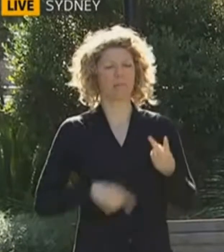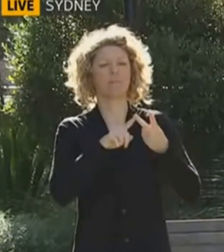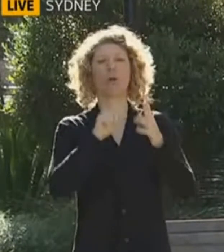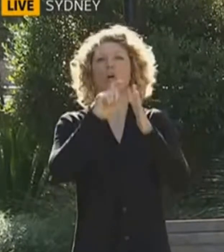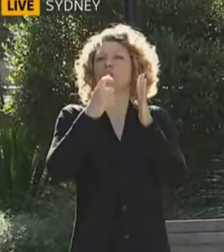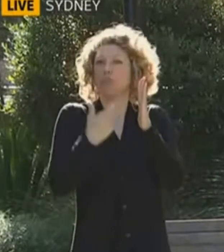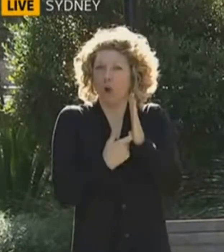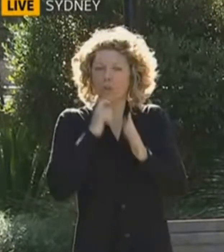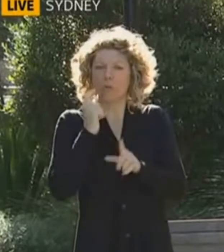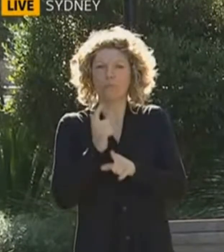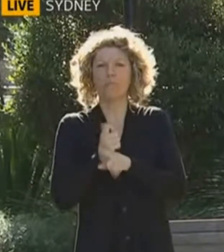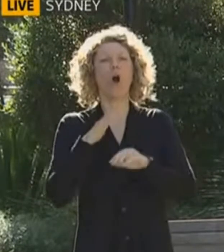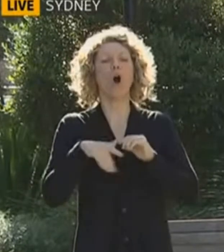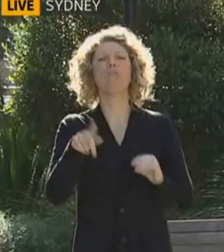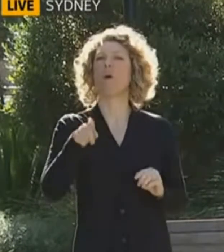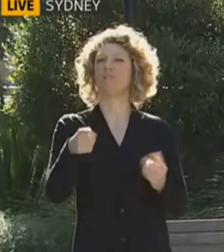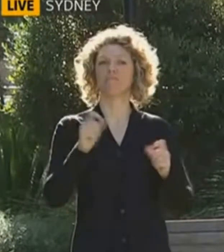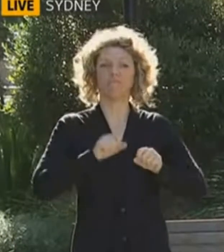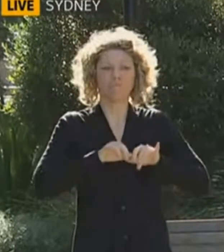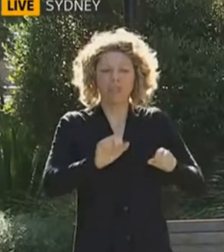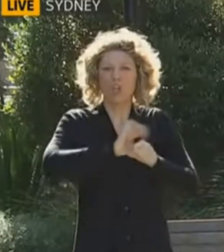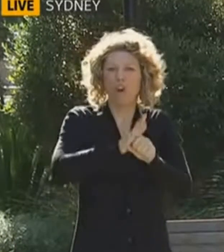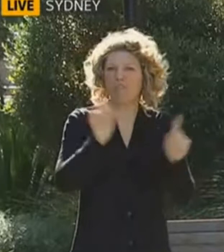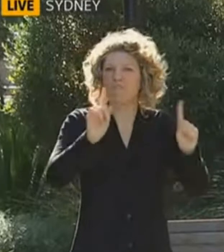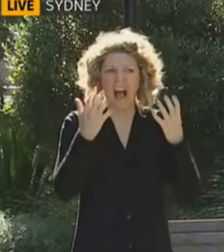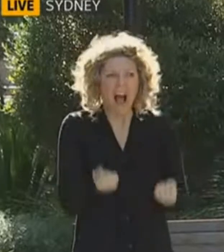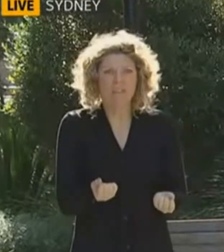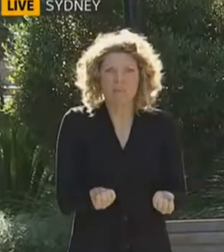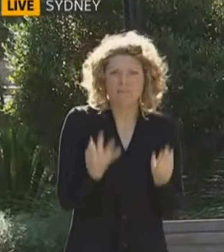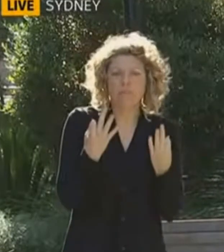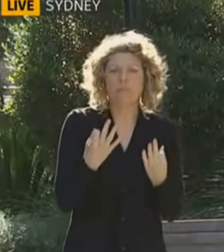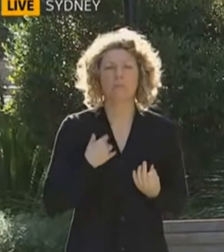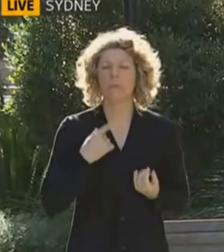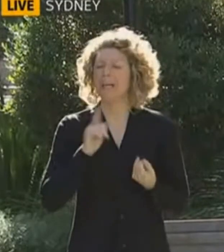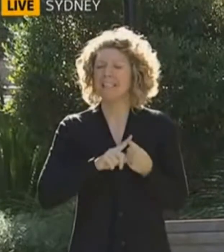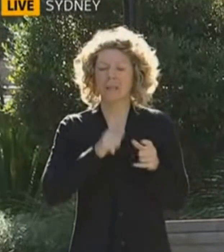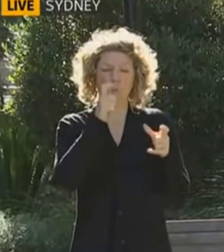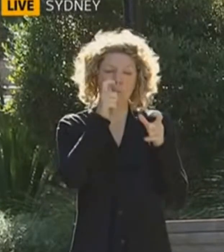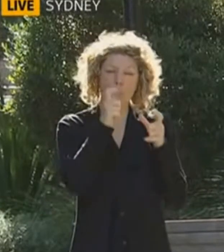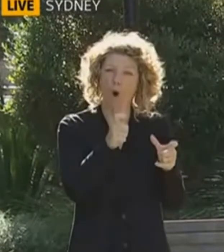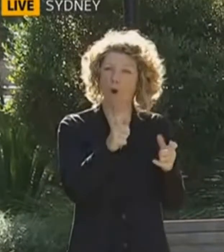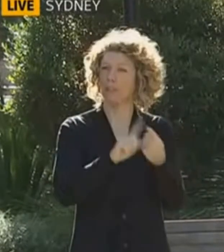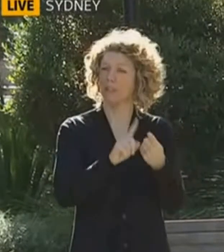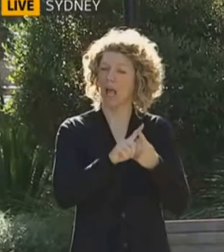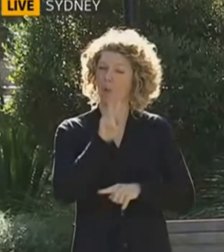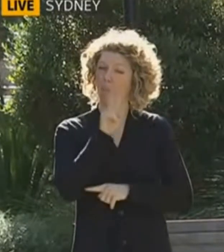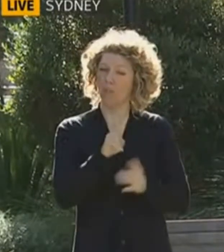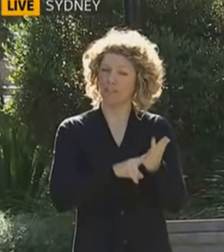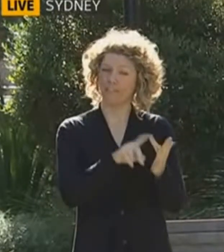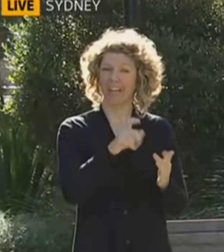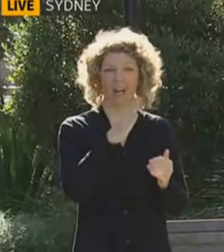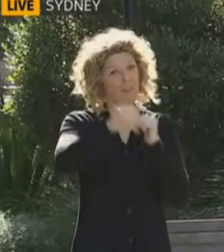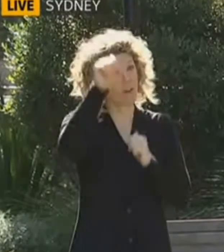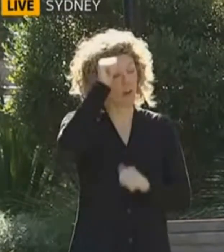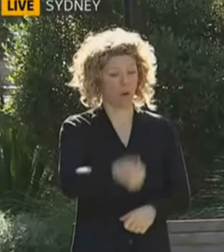community transmission in New South Wales, which is pleasing, but we are forever vigilant and forever mindful that what's going through Victoria can very much happen in New